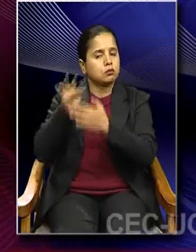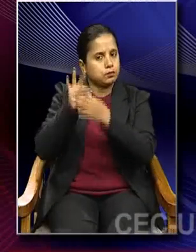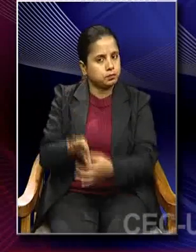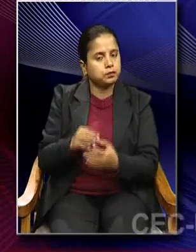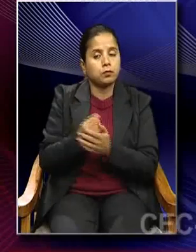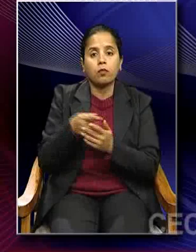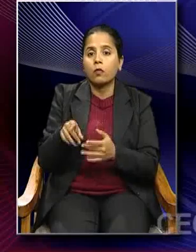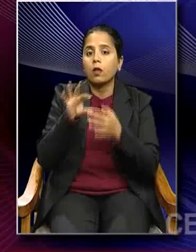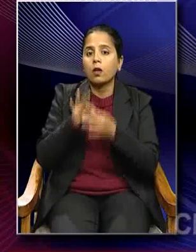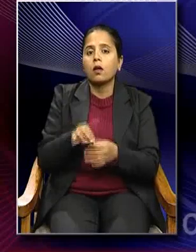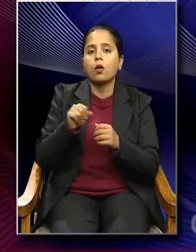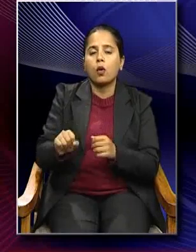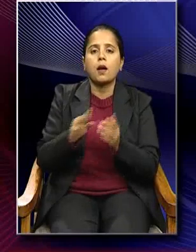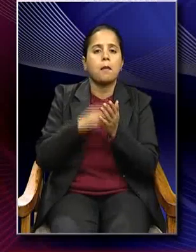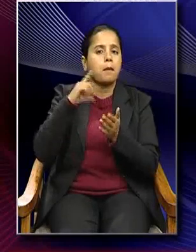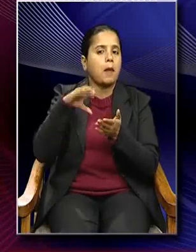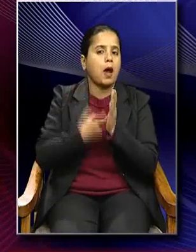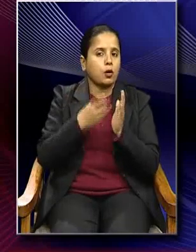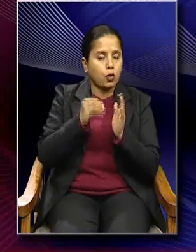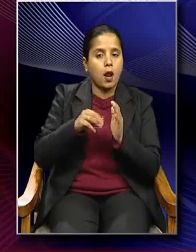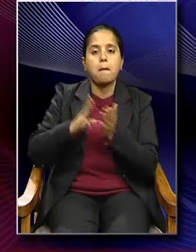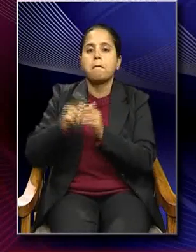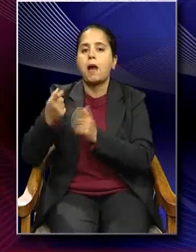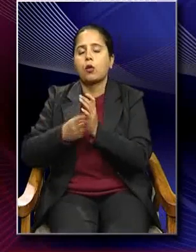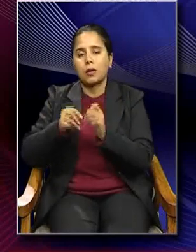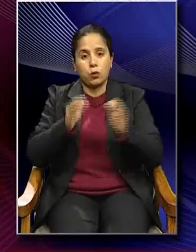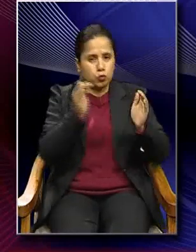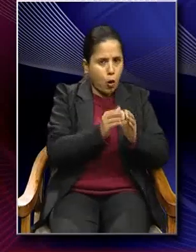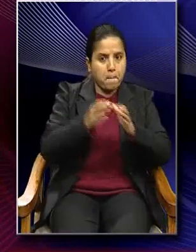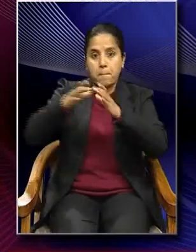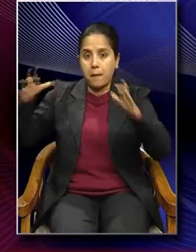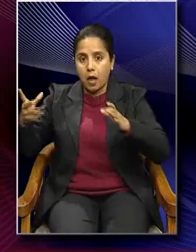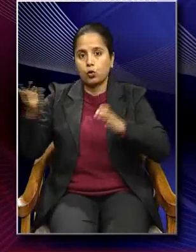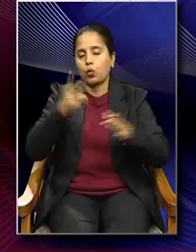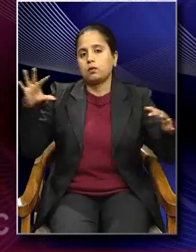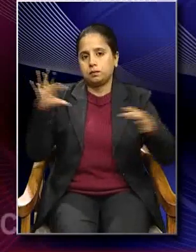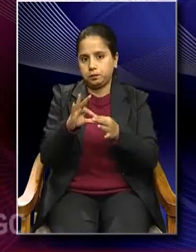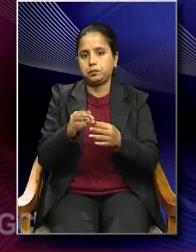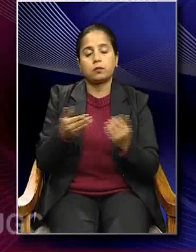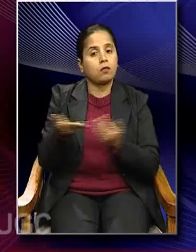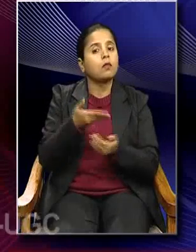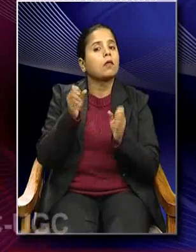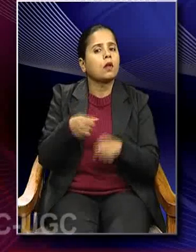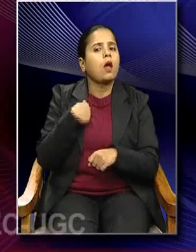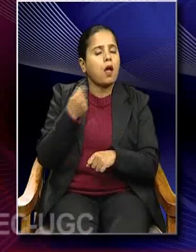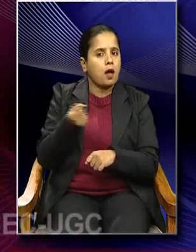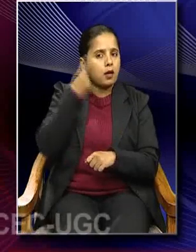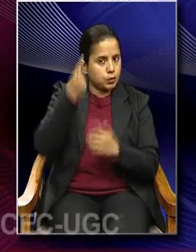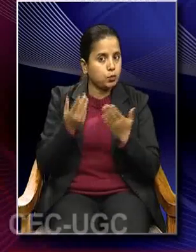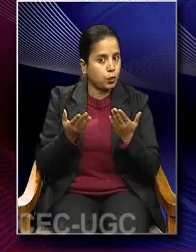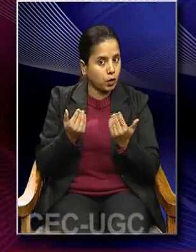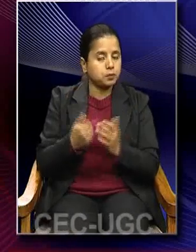of connects the micro with the macro. And therefore, we will be able to